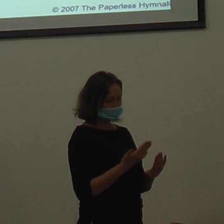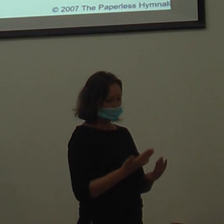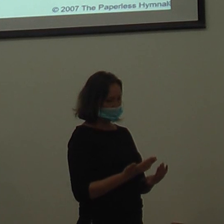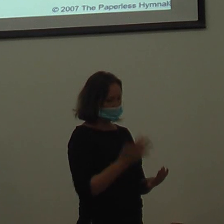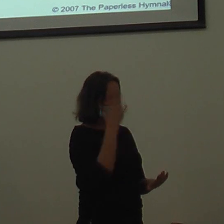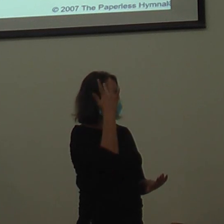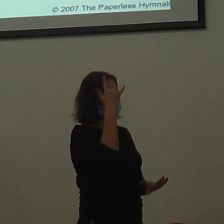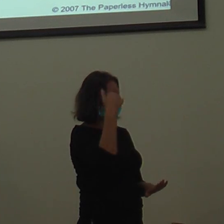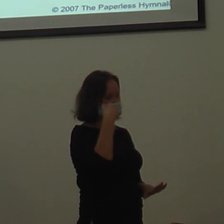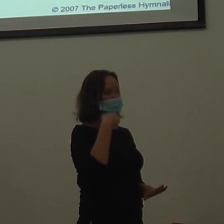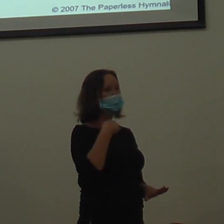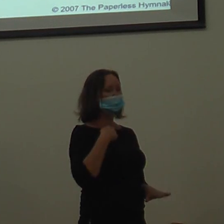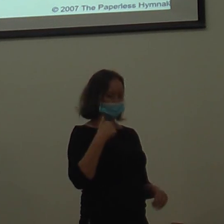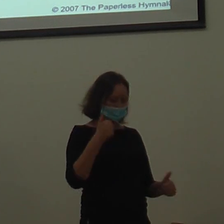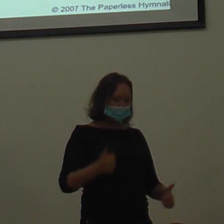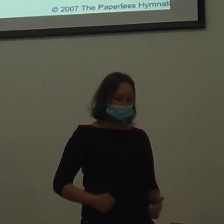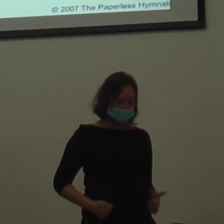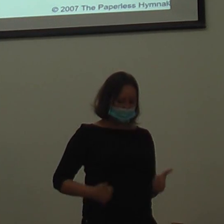brought me